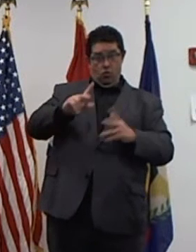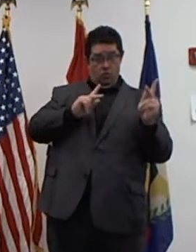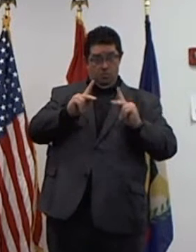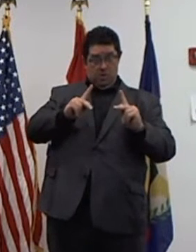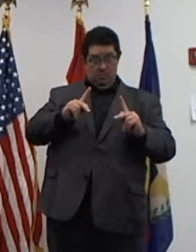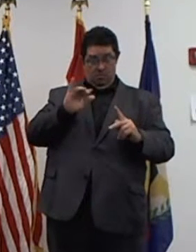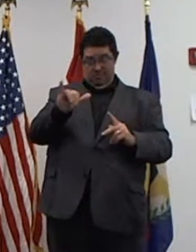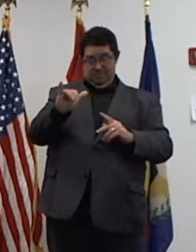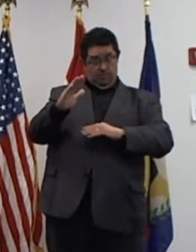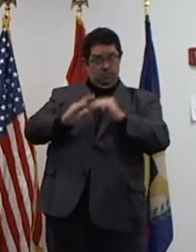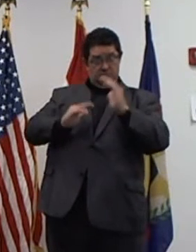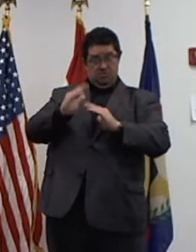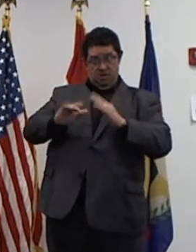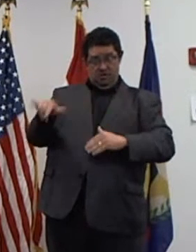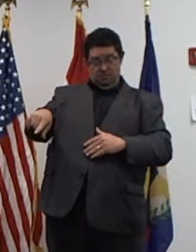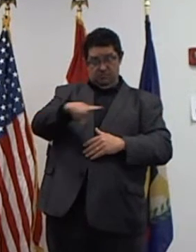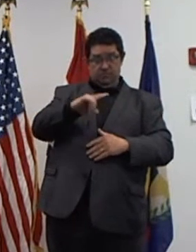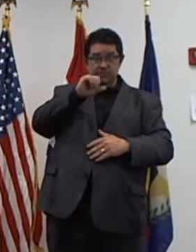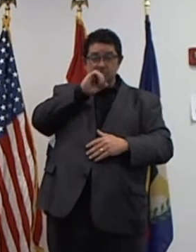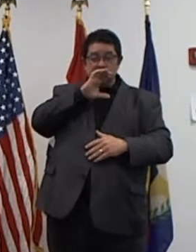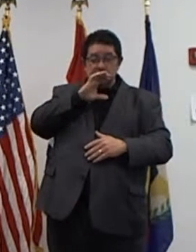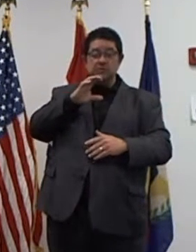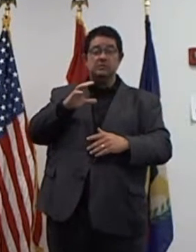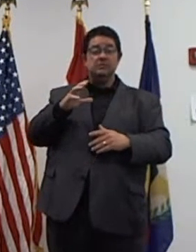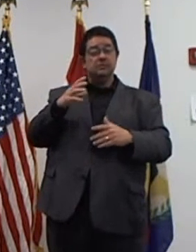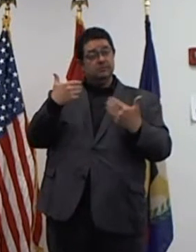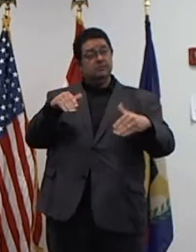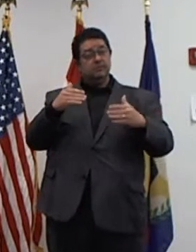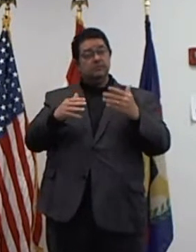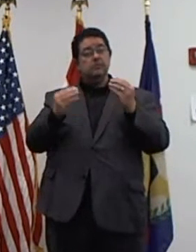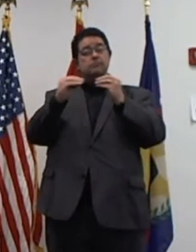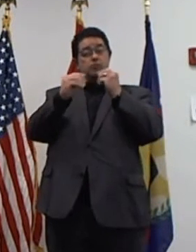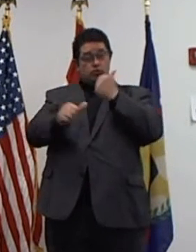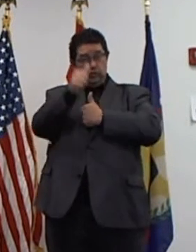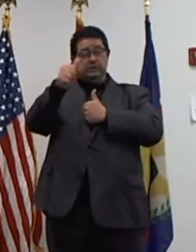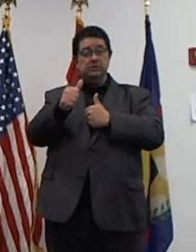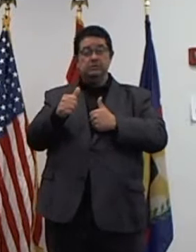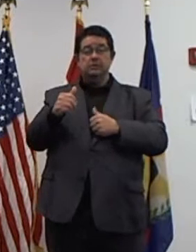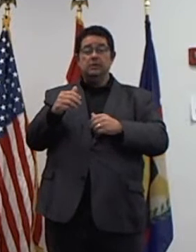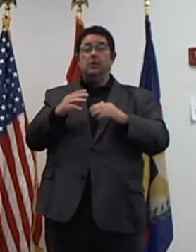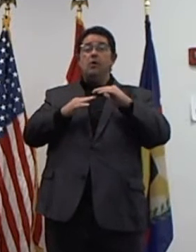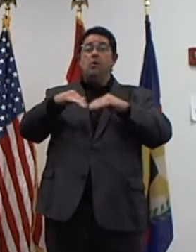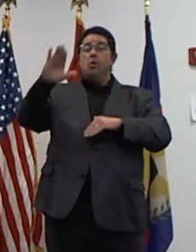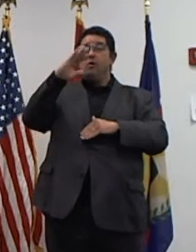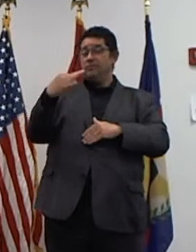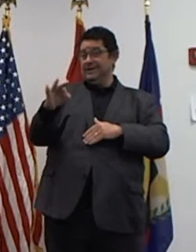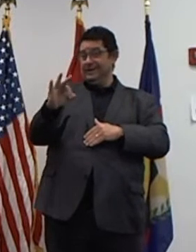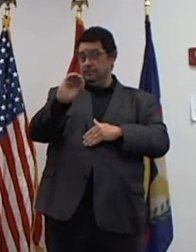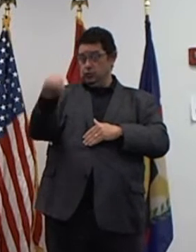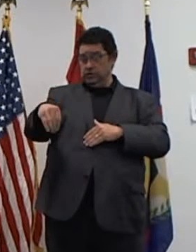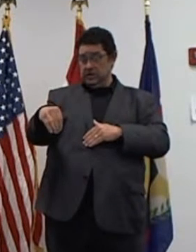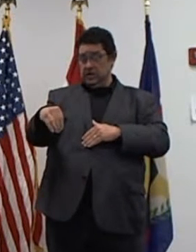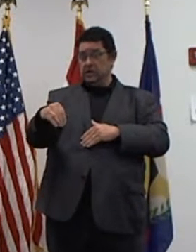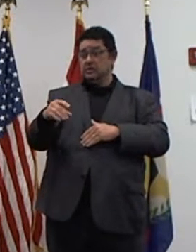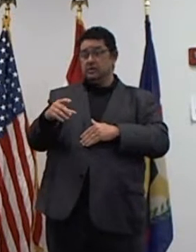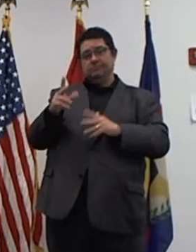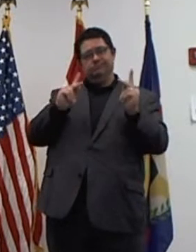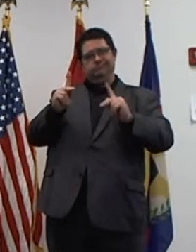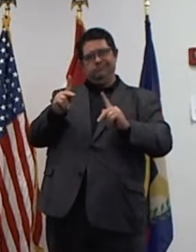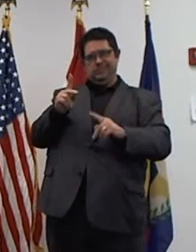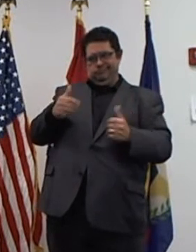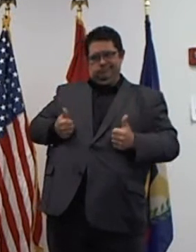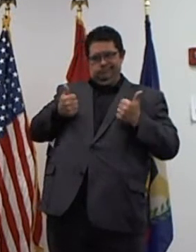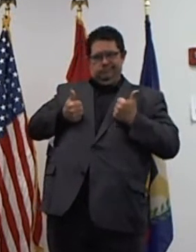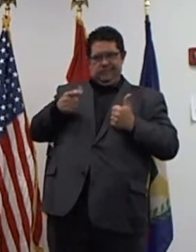vulnerable. Up to 25% of our COVID-19 infections are from residents in these senior living